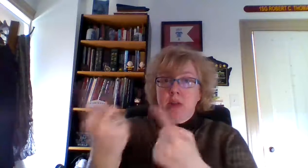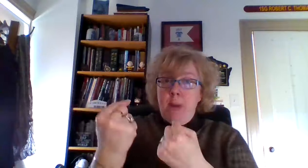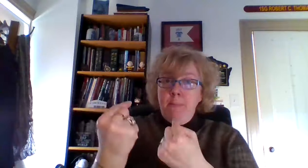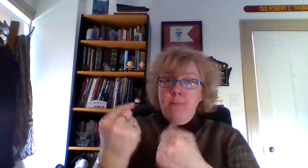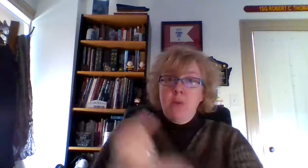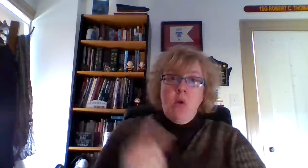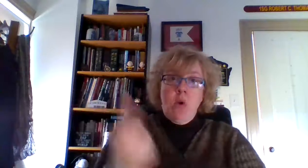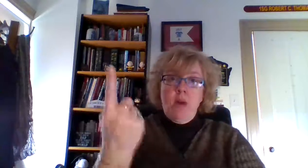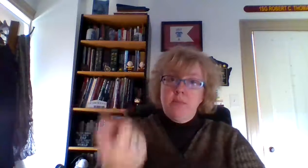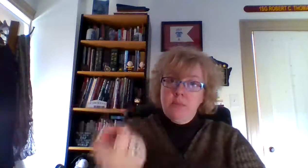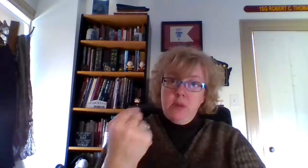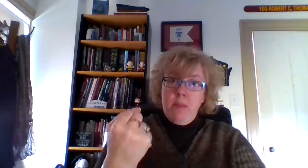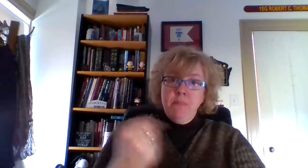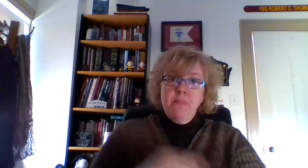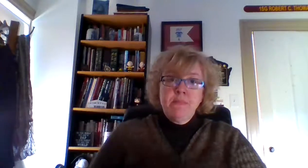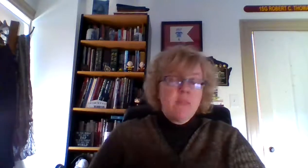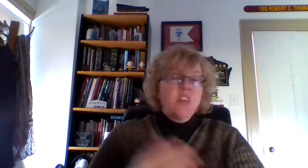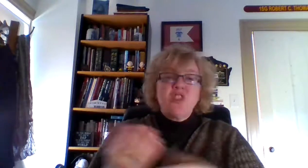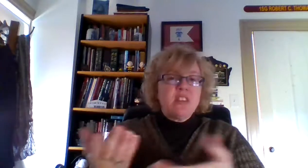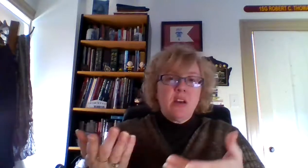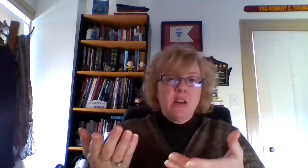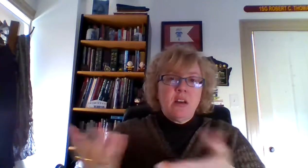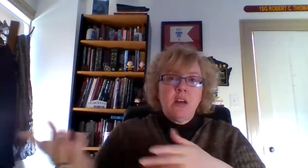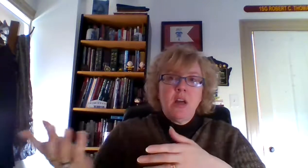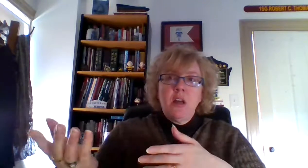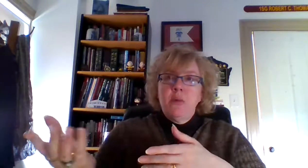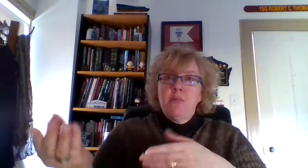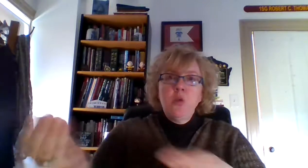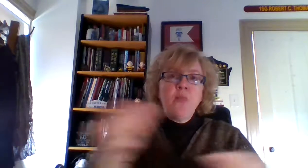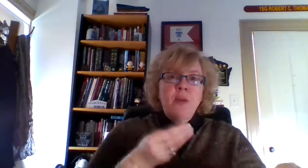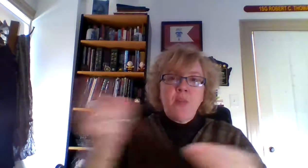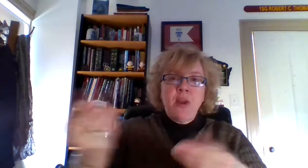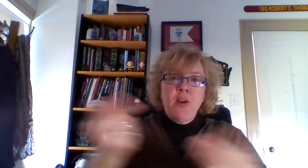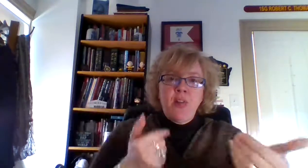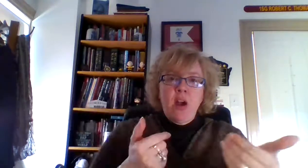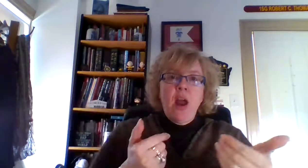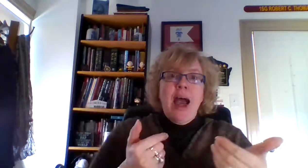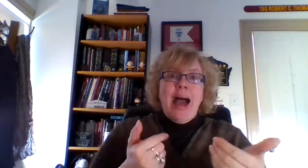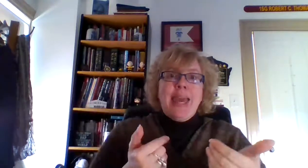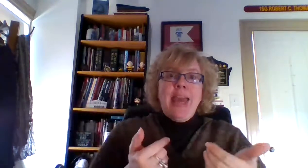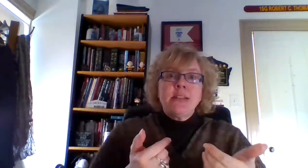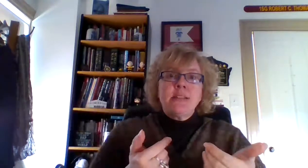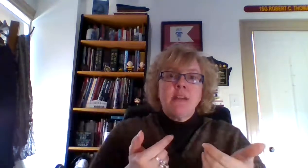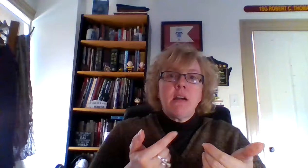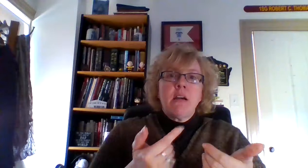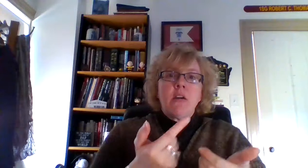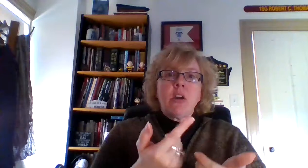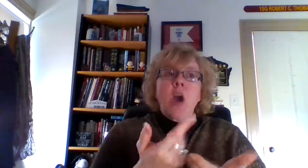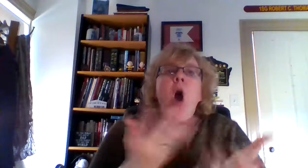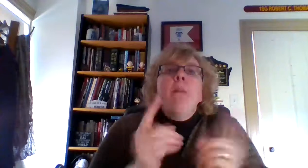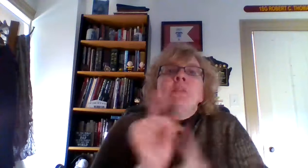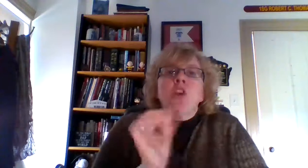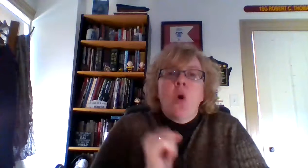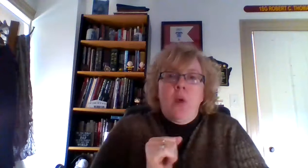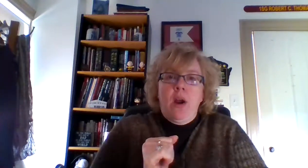come, or one, come. It's just a movement from here to there. I can't come to nowhere. I can't